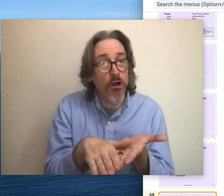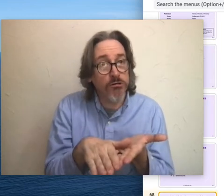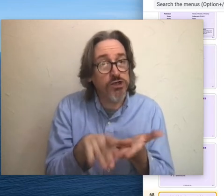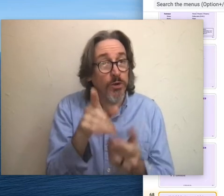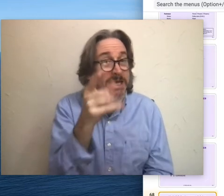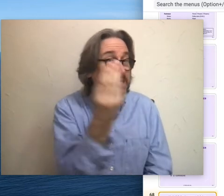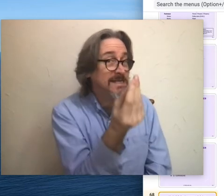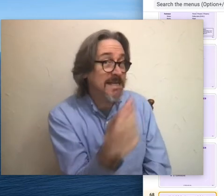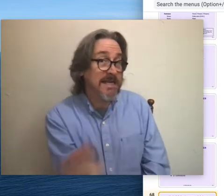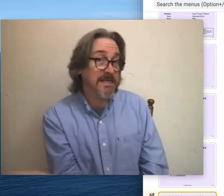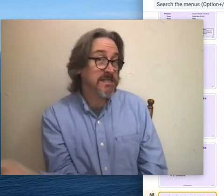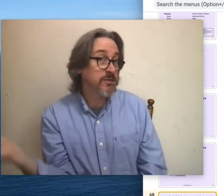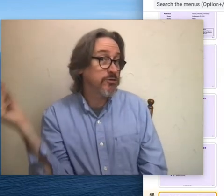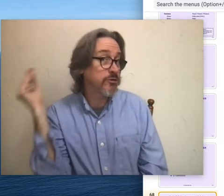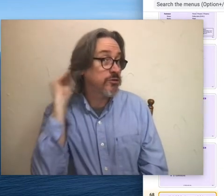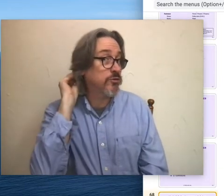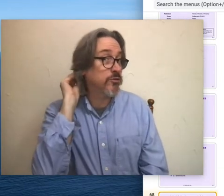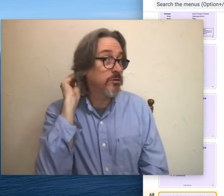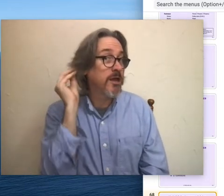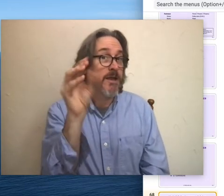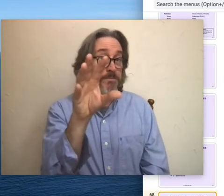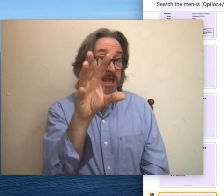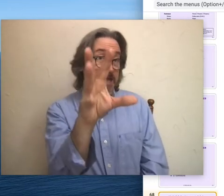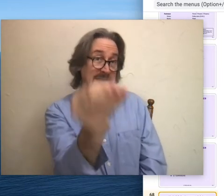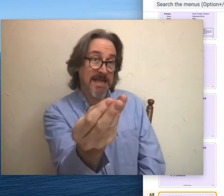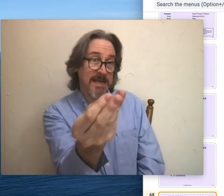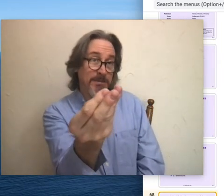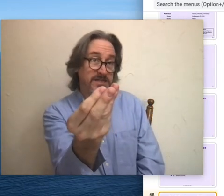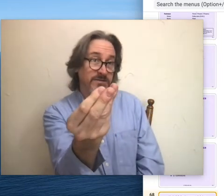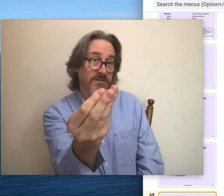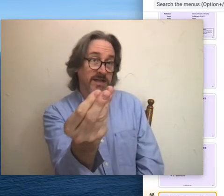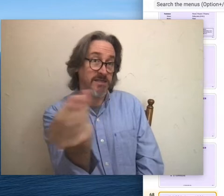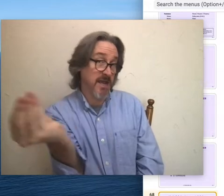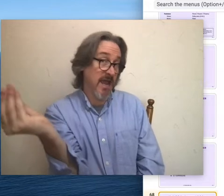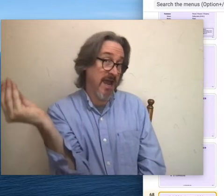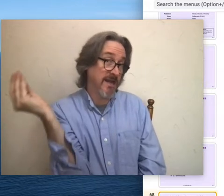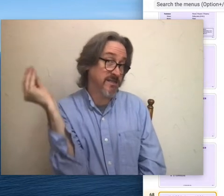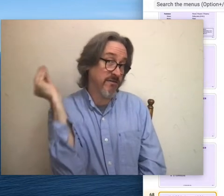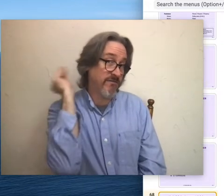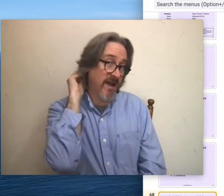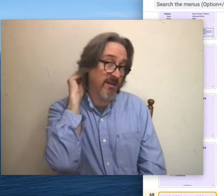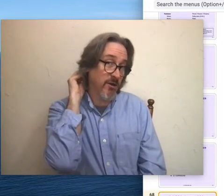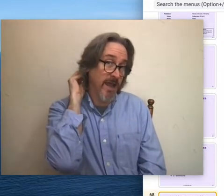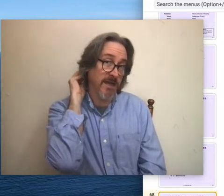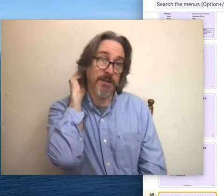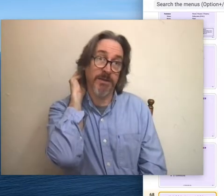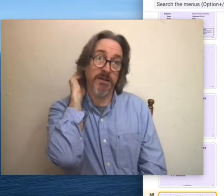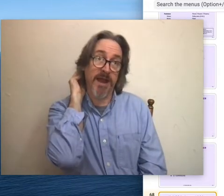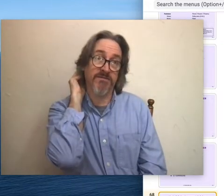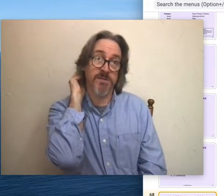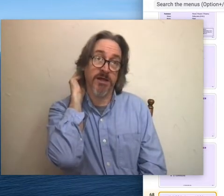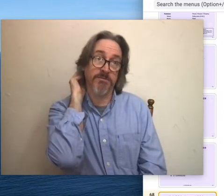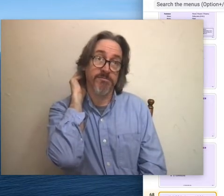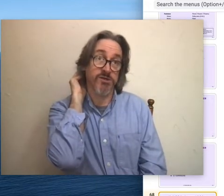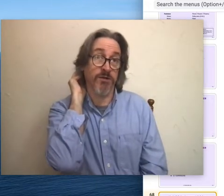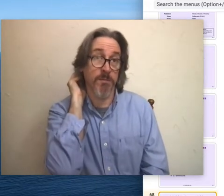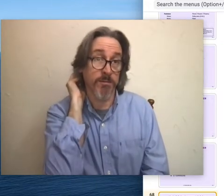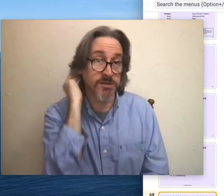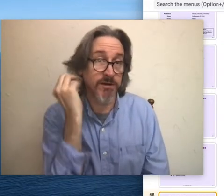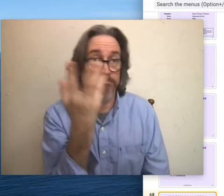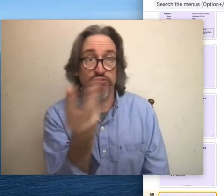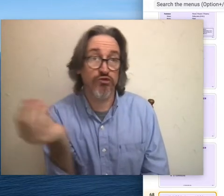And also he does this. He takes that piece of advice and he's going to file it away and keep it in the back of his mind so